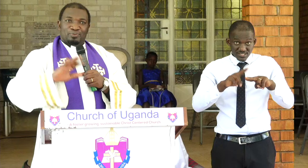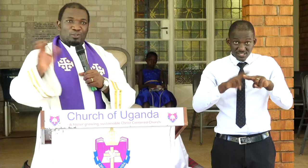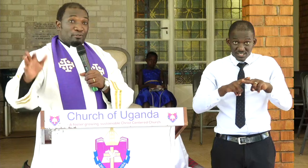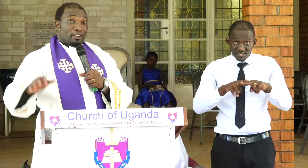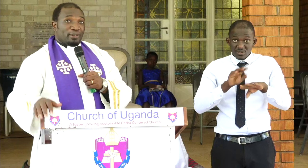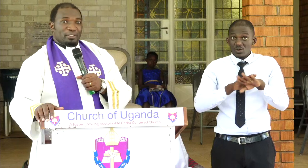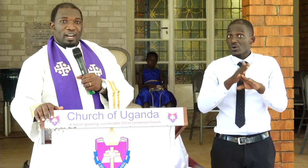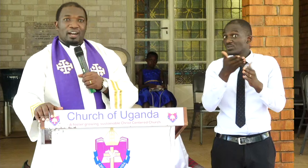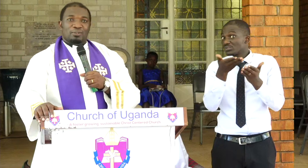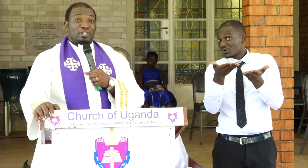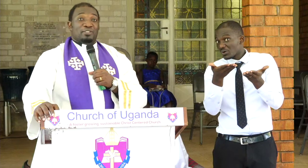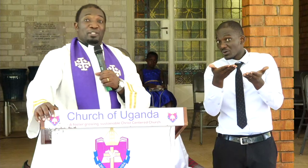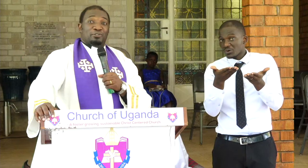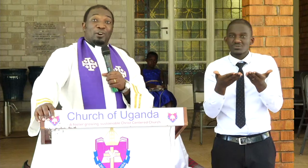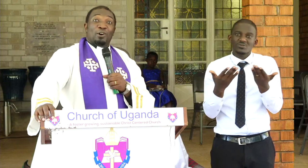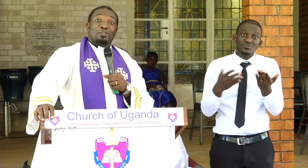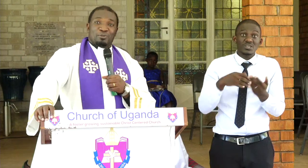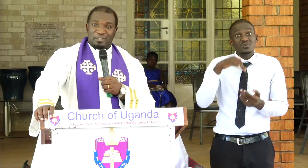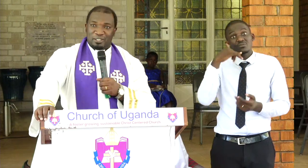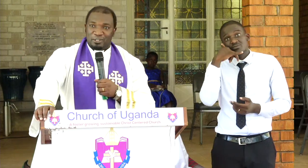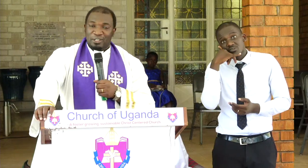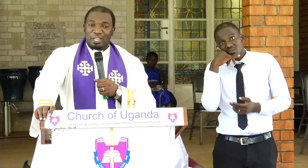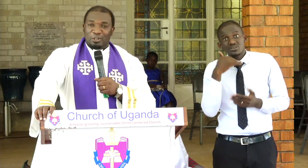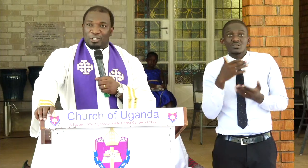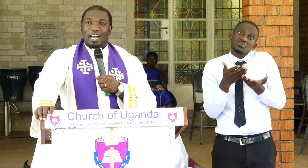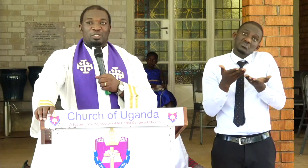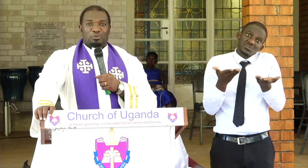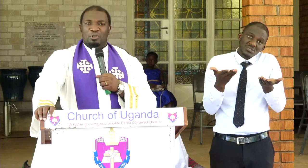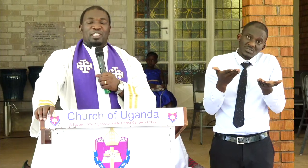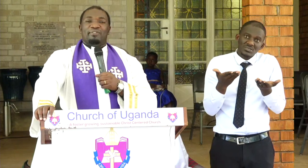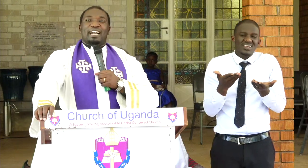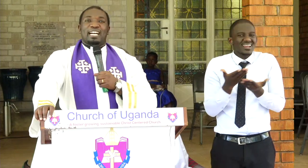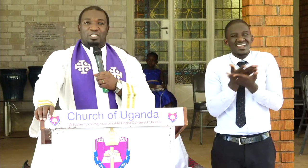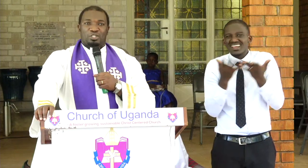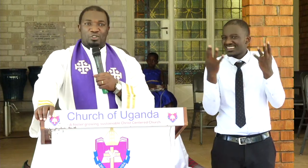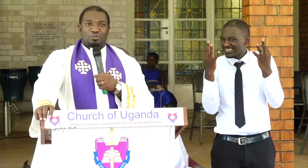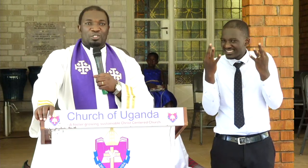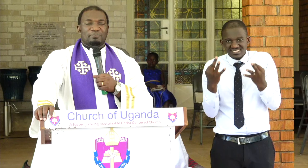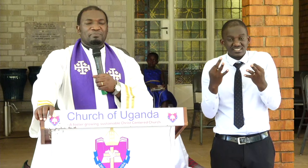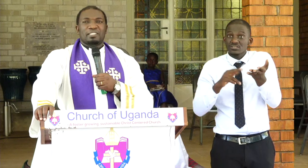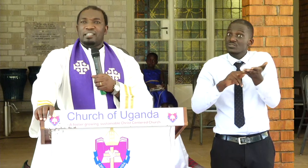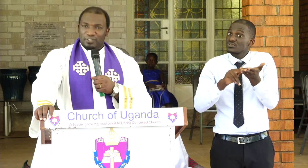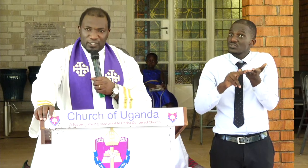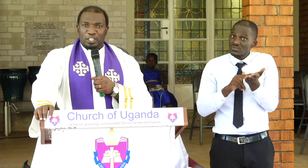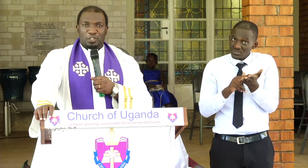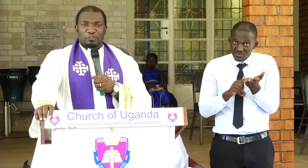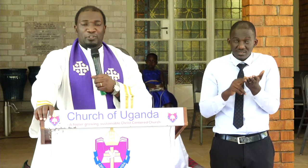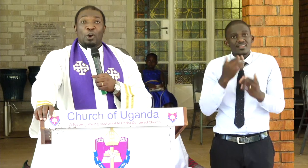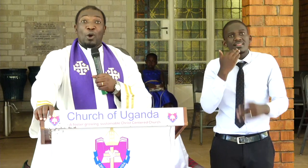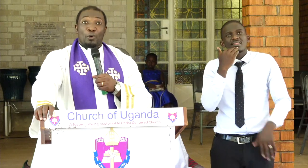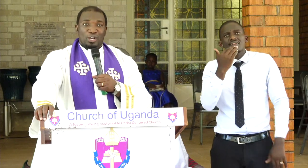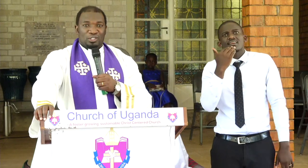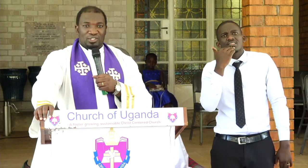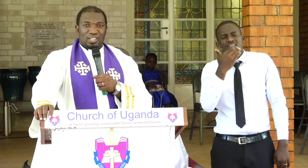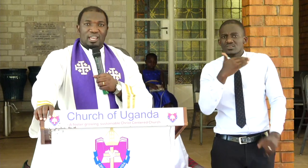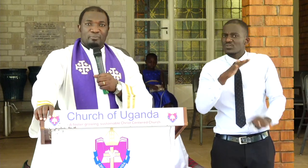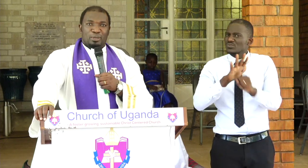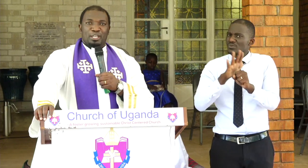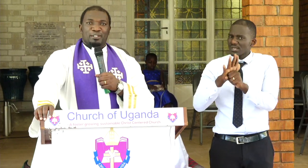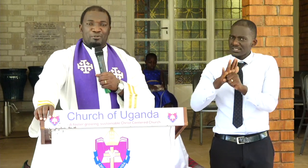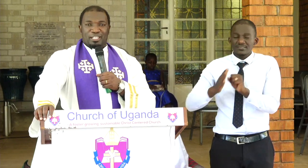your, wherever you are, whether your phone, whether your gadget, whichever gadget you're using. Thank you for